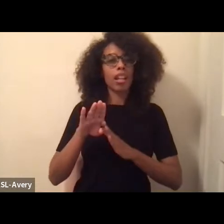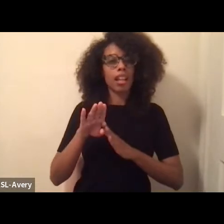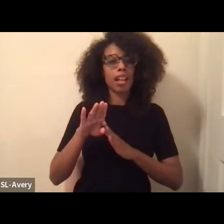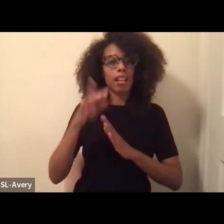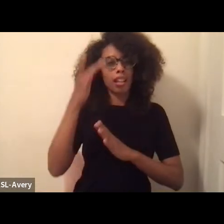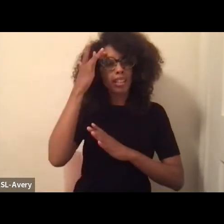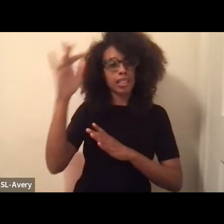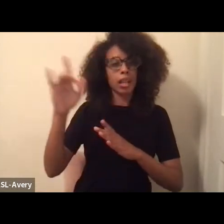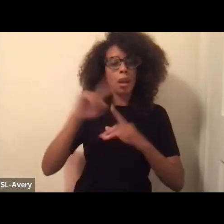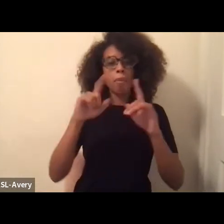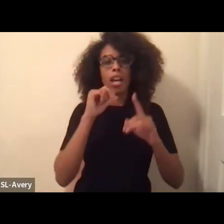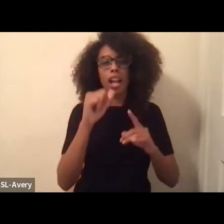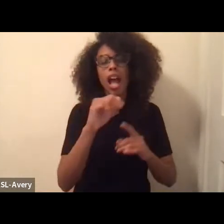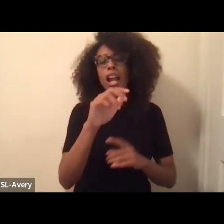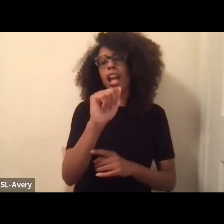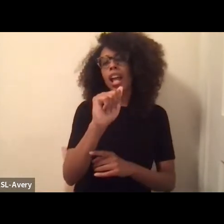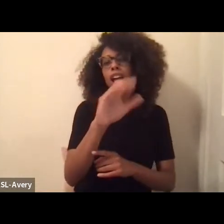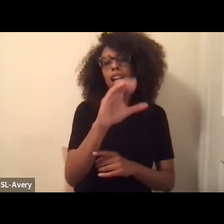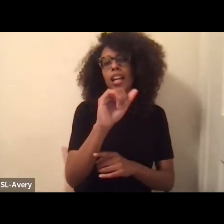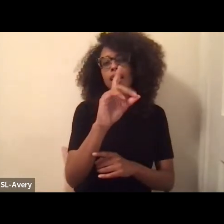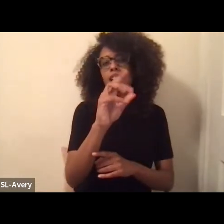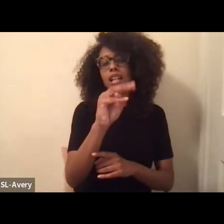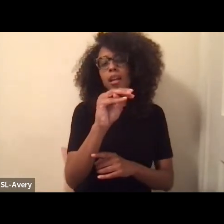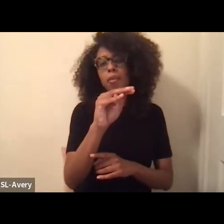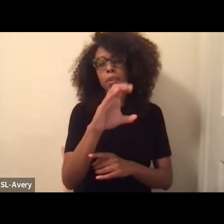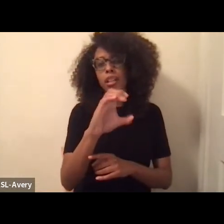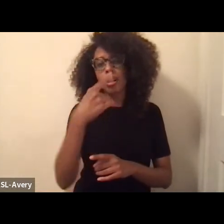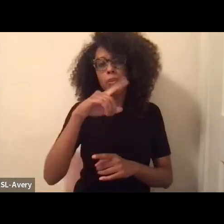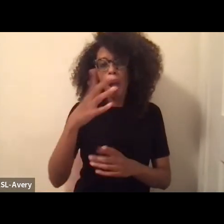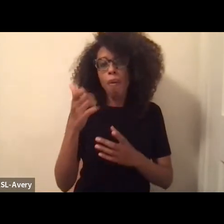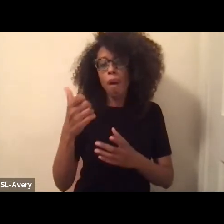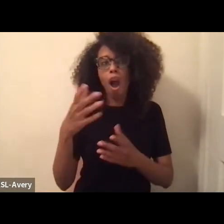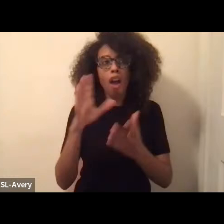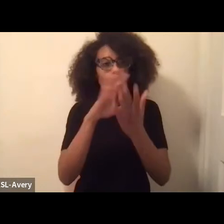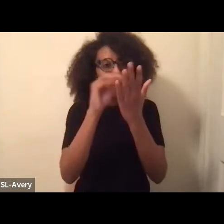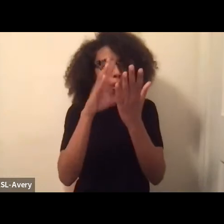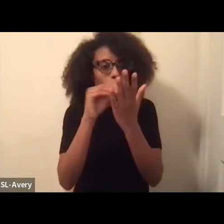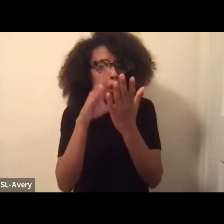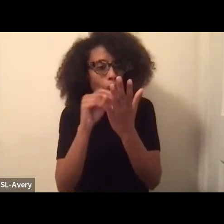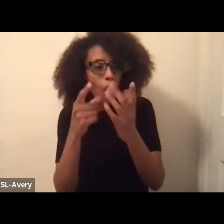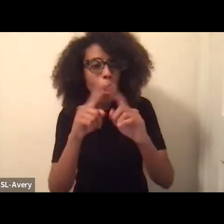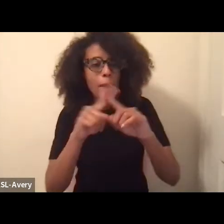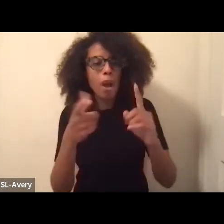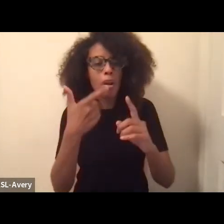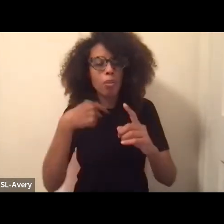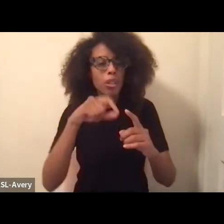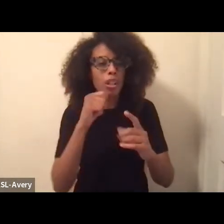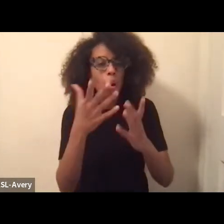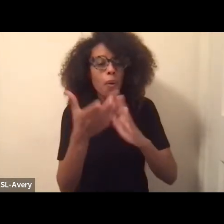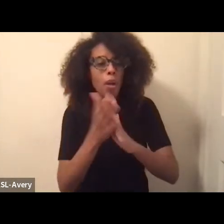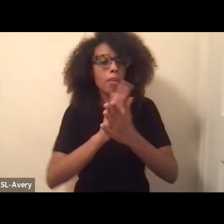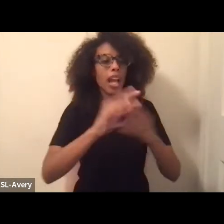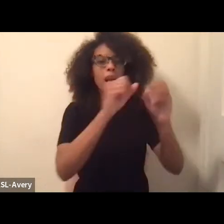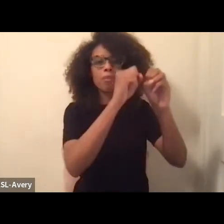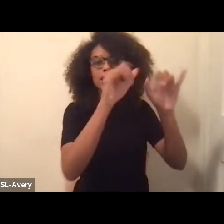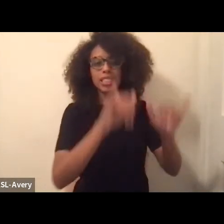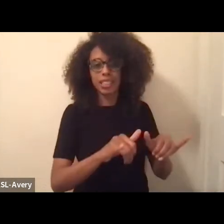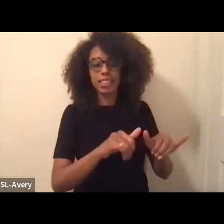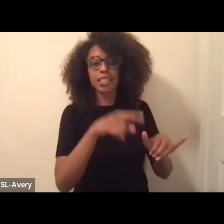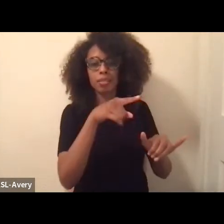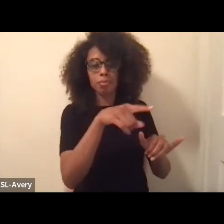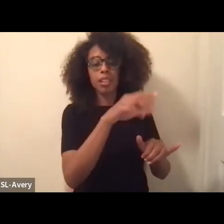want to feed our mind, we want to feed our intellect, but we don't want to become the system. Academic systems